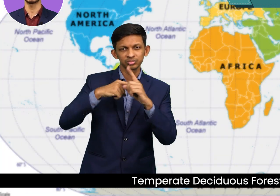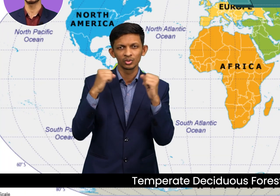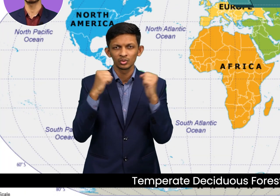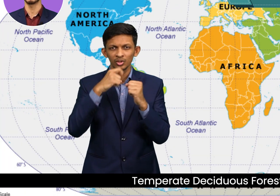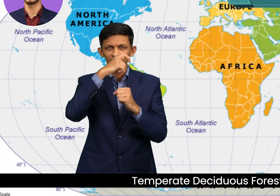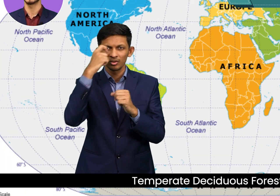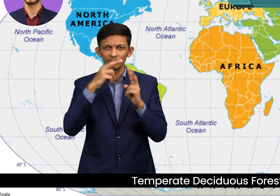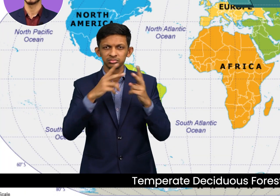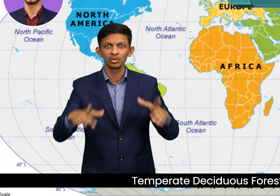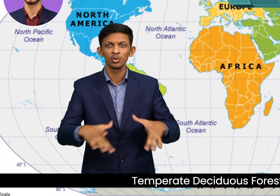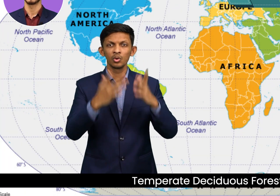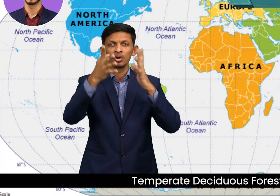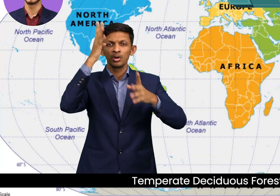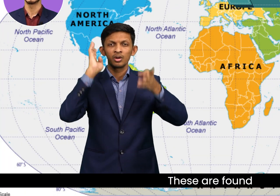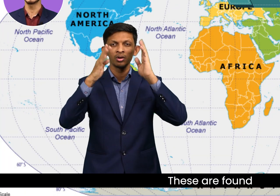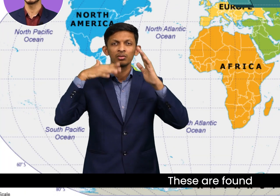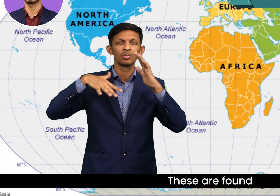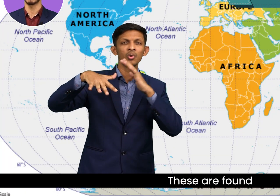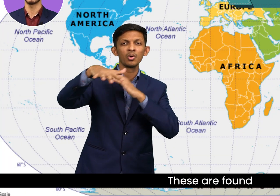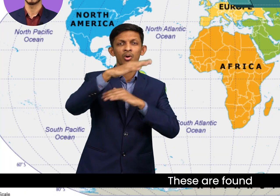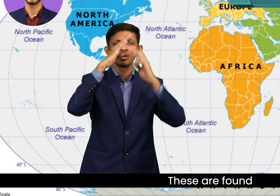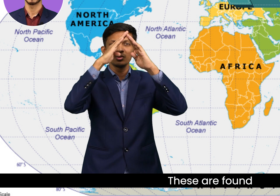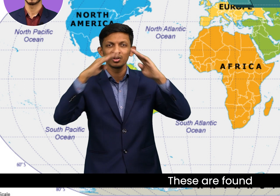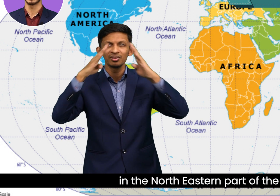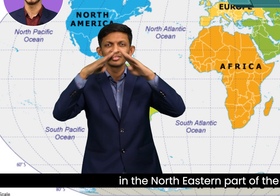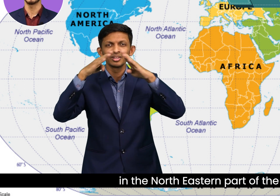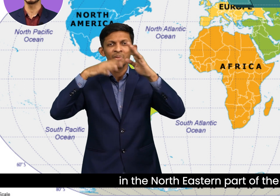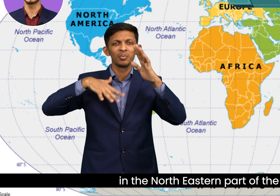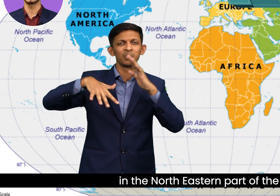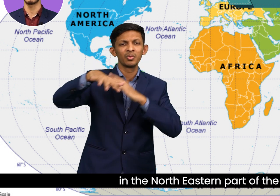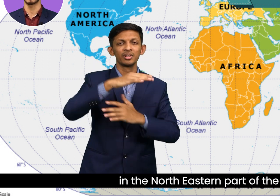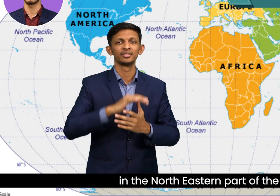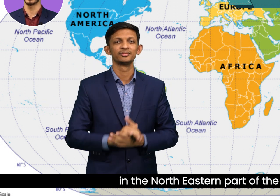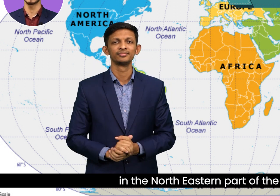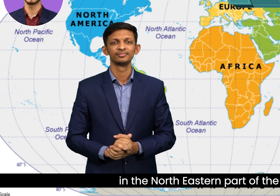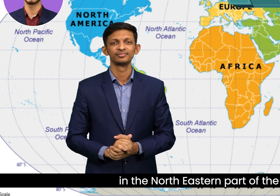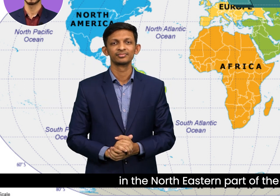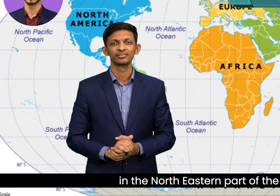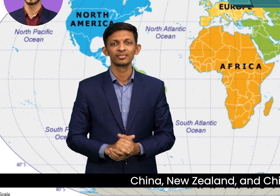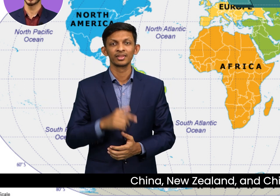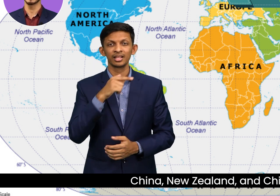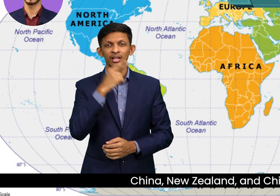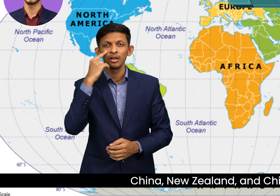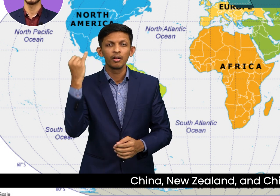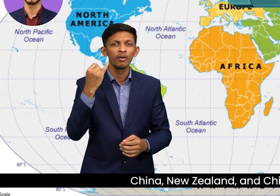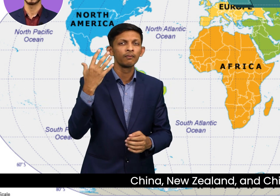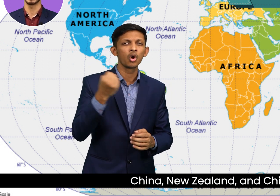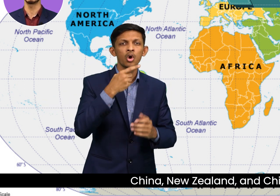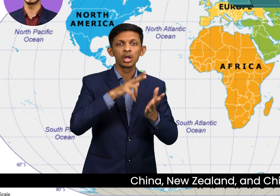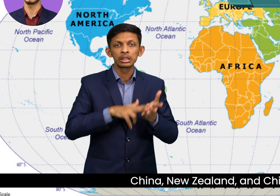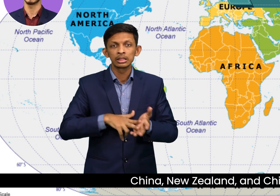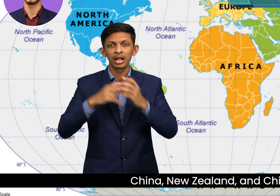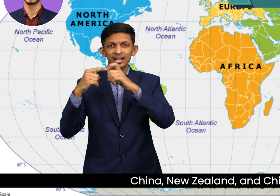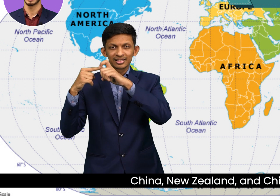Temperate deciduous forests. These are found in the northeastern part of US, China,